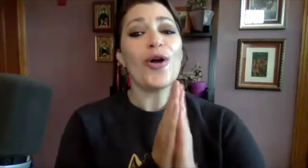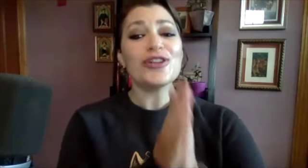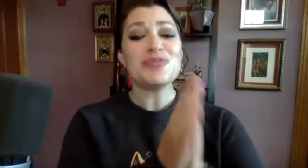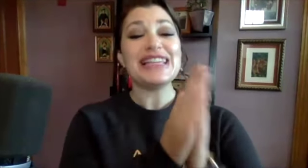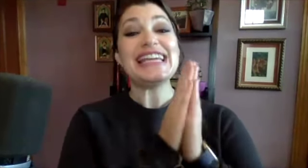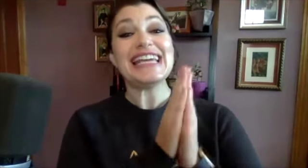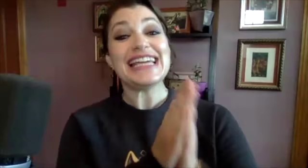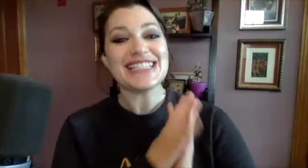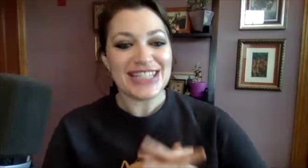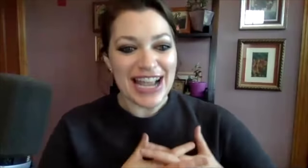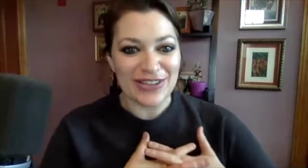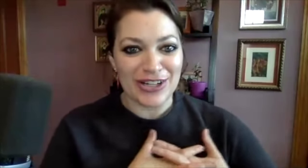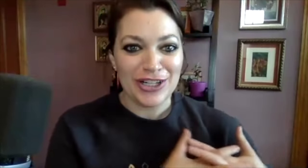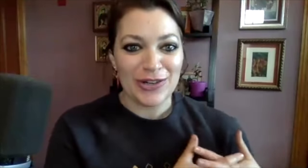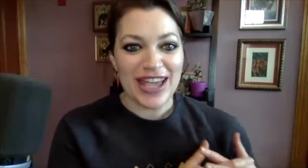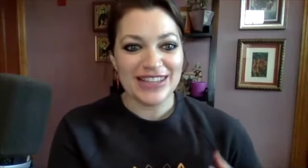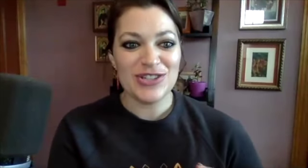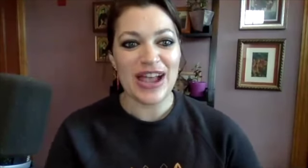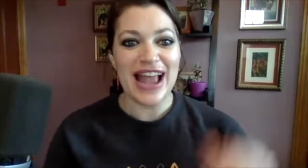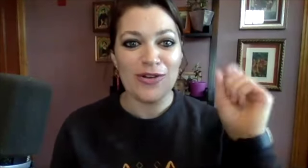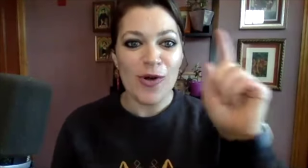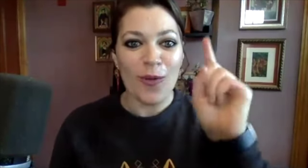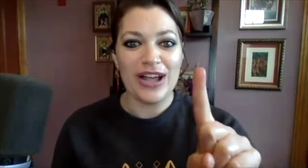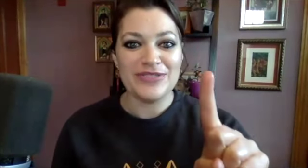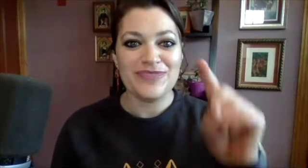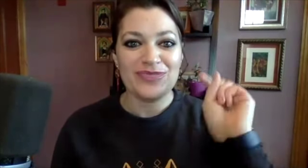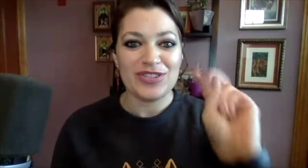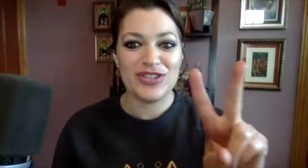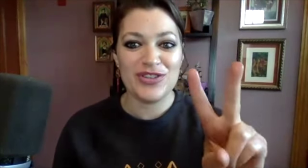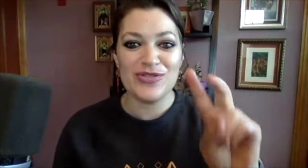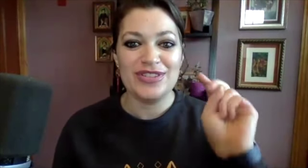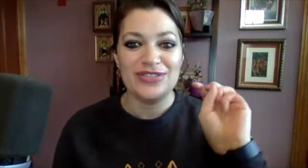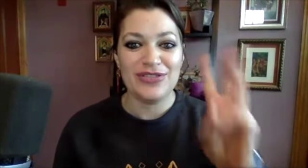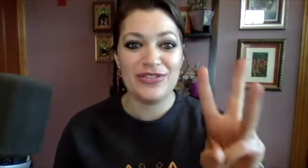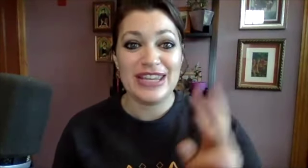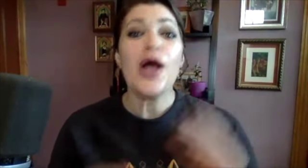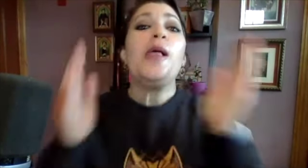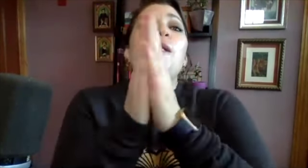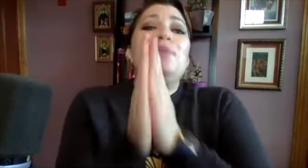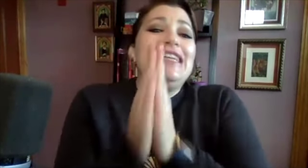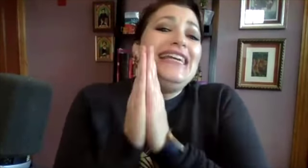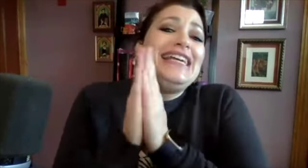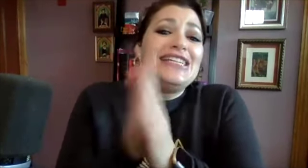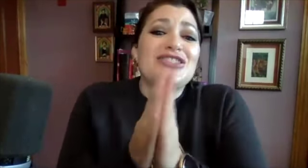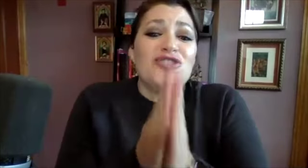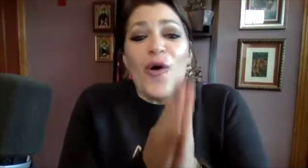George, please, together. Okay, let's try it out. One, two, three. Please,